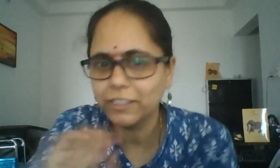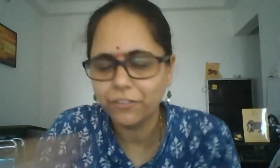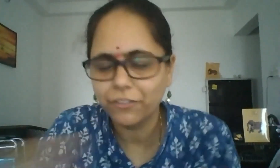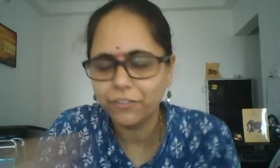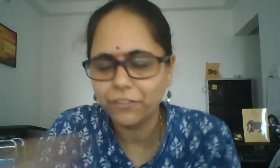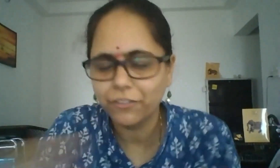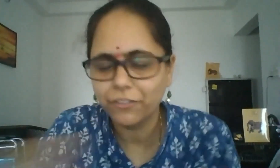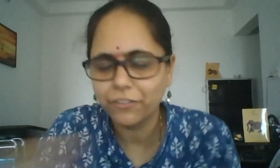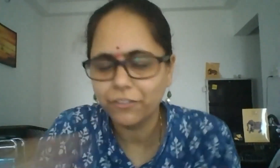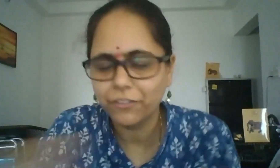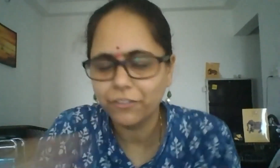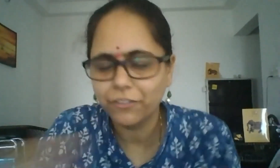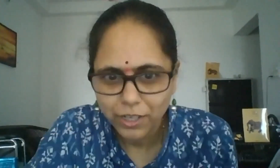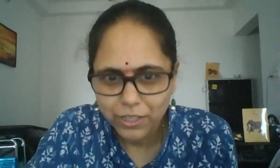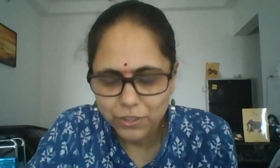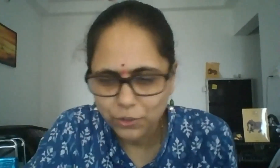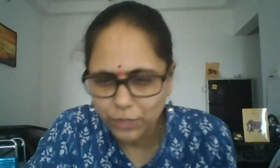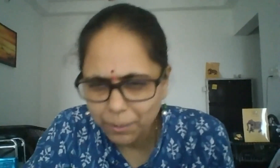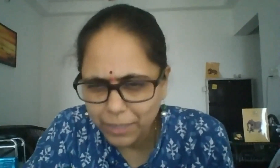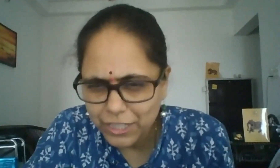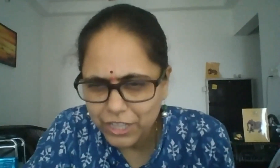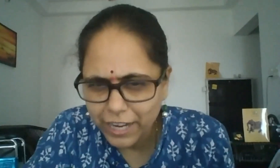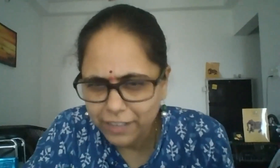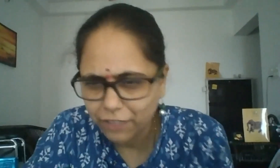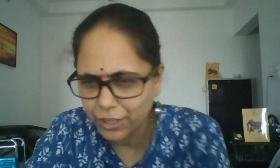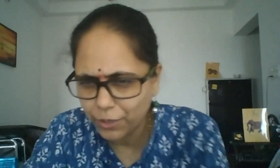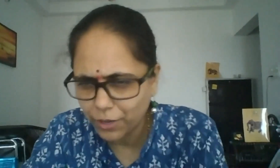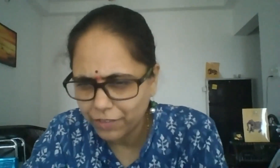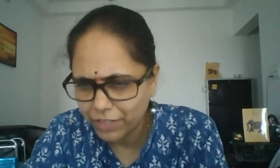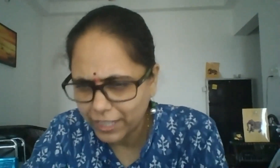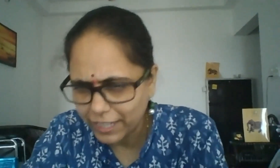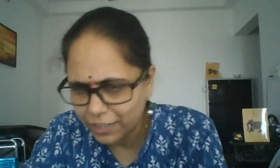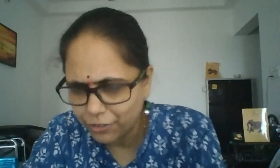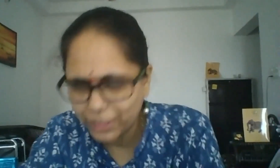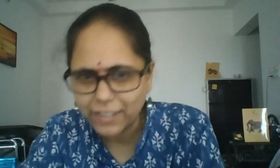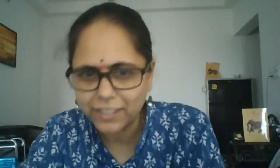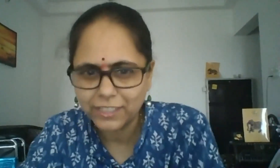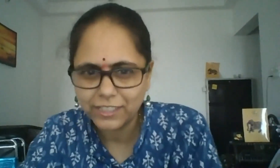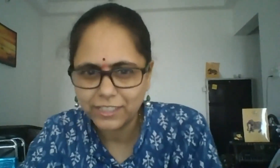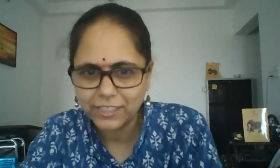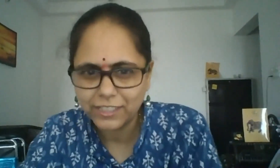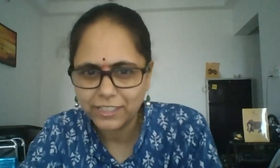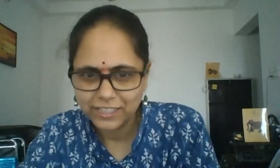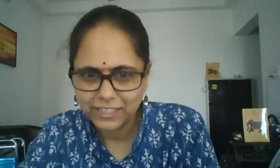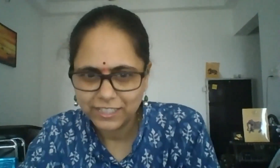video showed. So let me share the video and we can end with that.